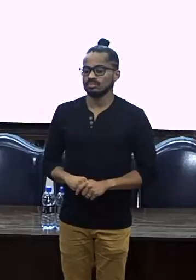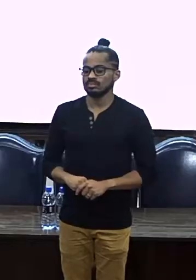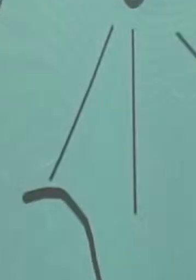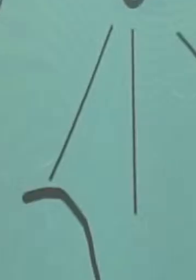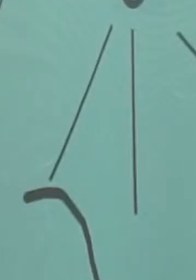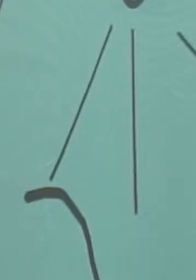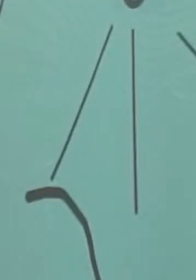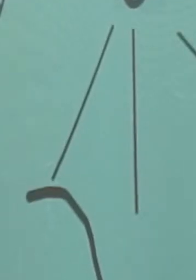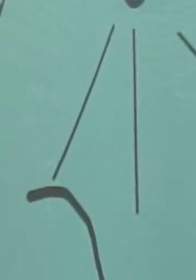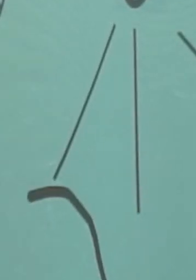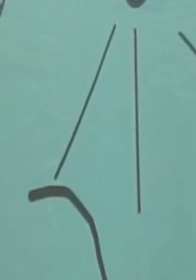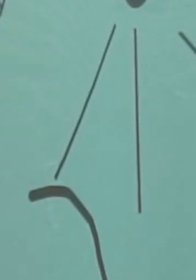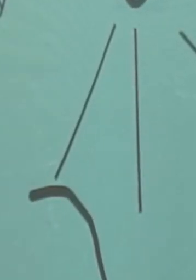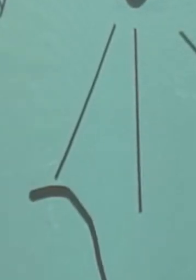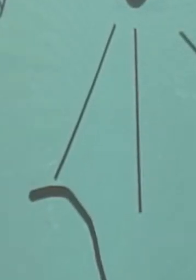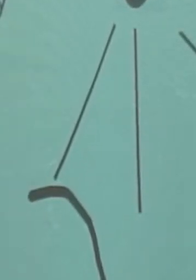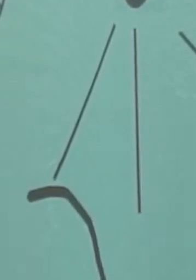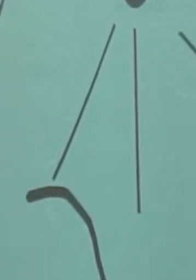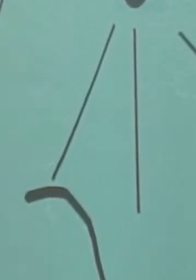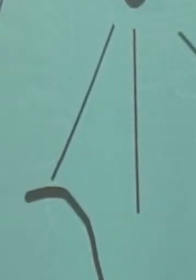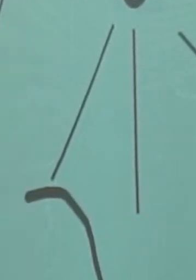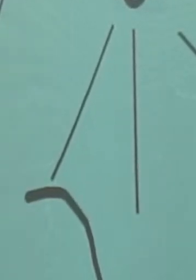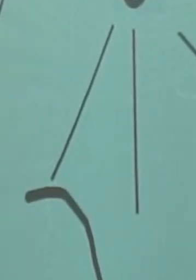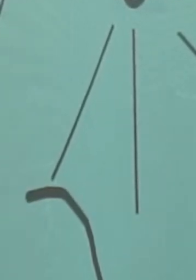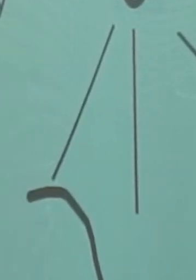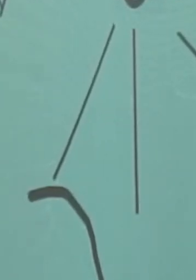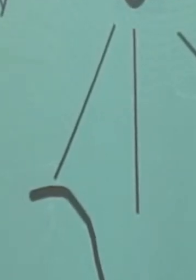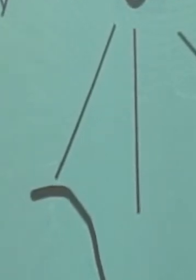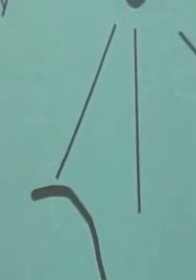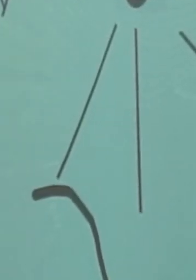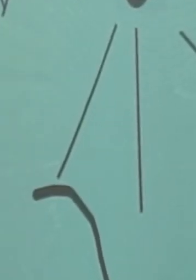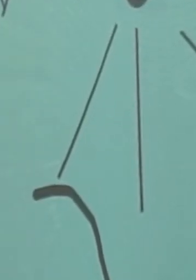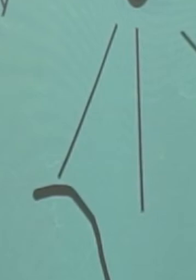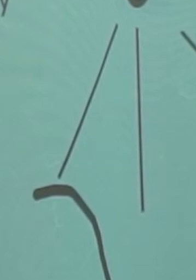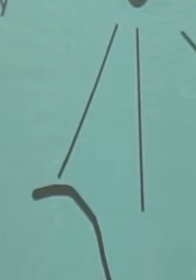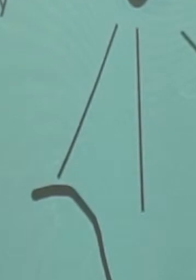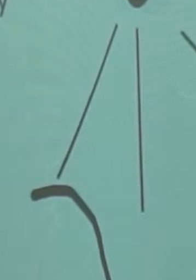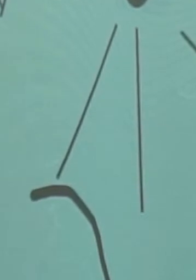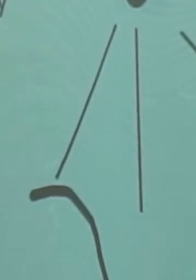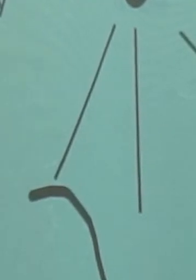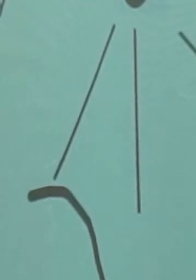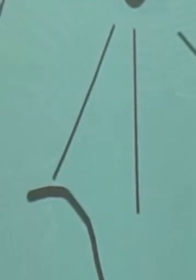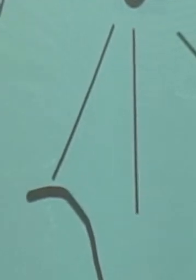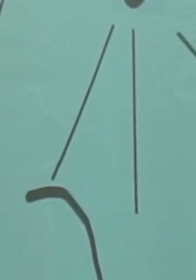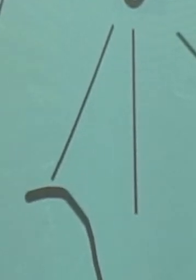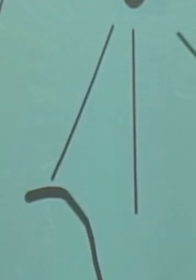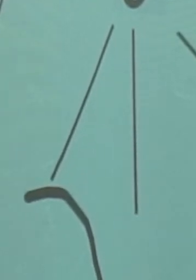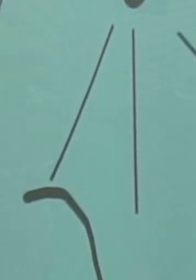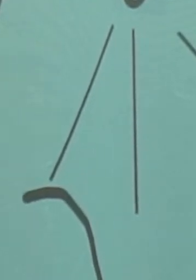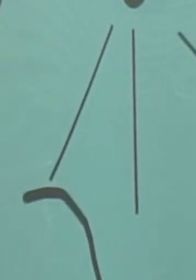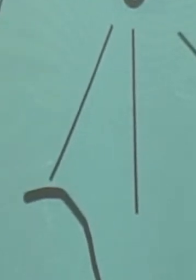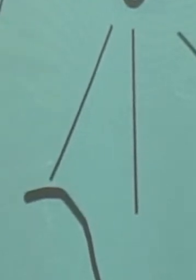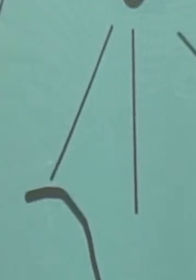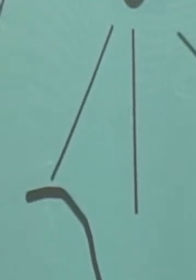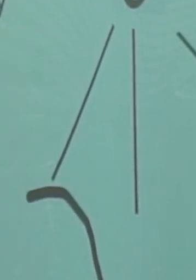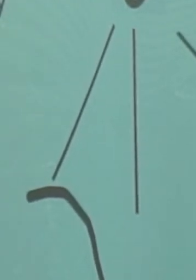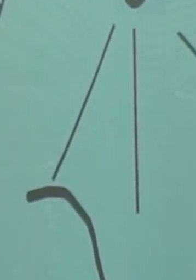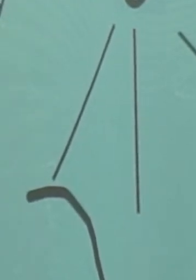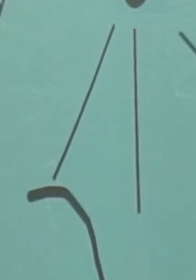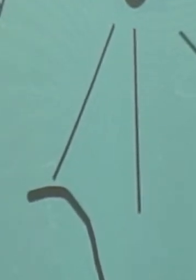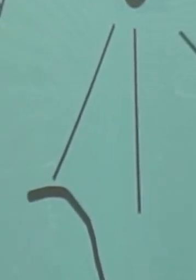esses padrões de abertura e fechamento, a criança faz isso em função da interação com os pais, os